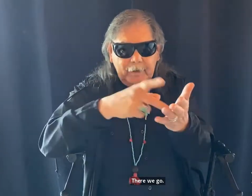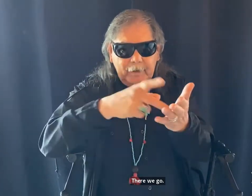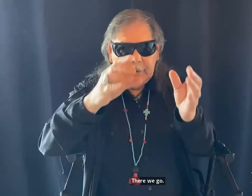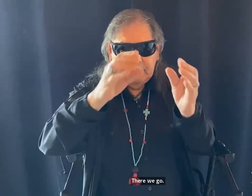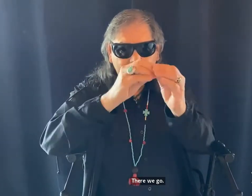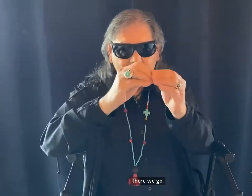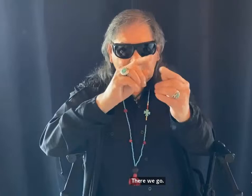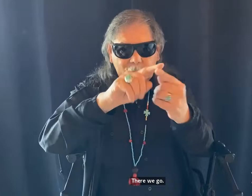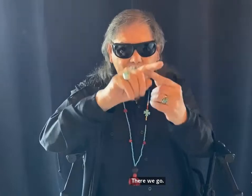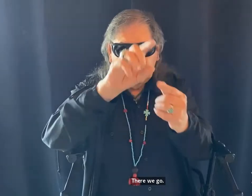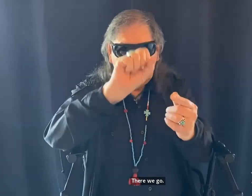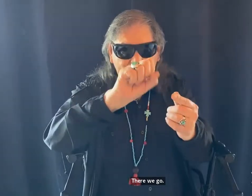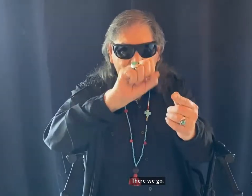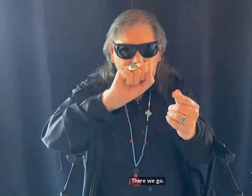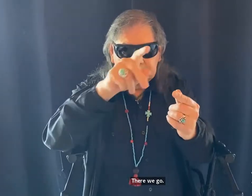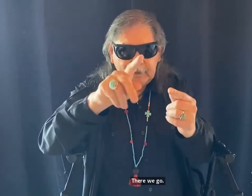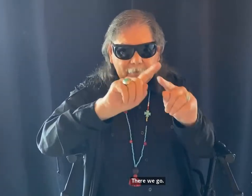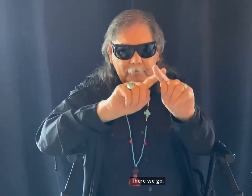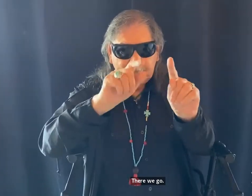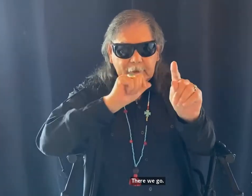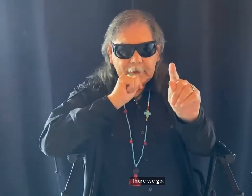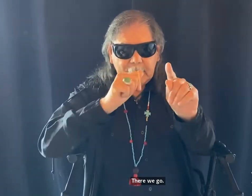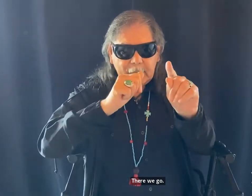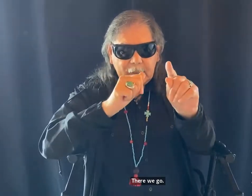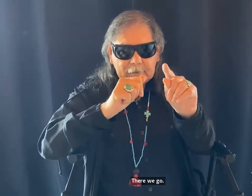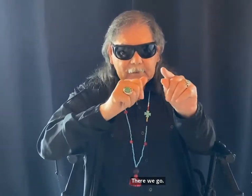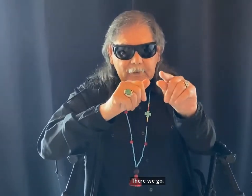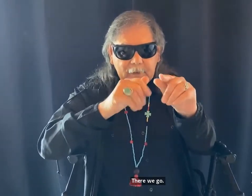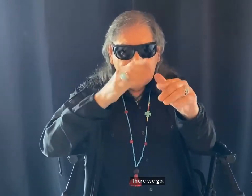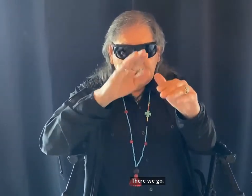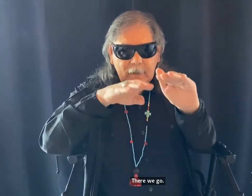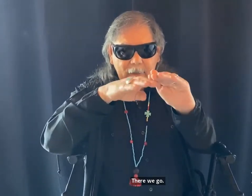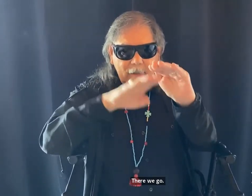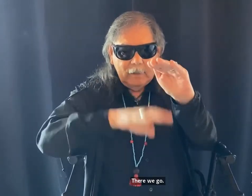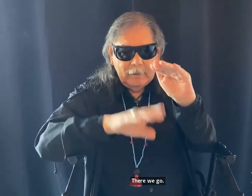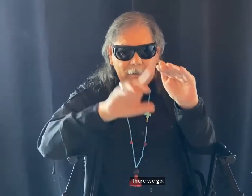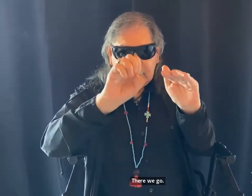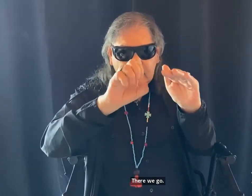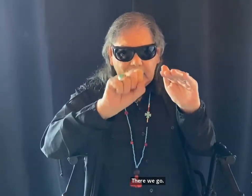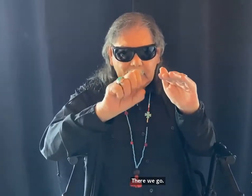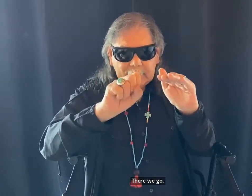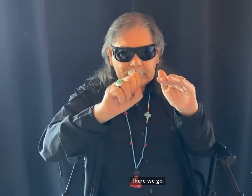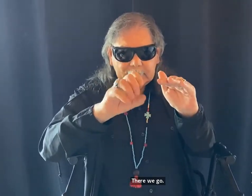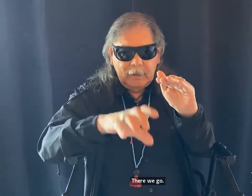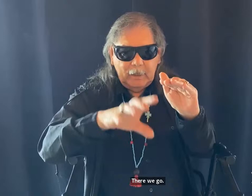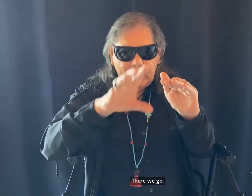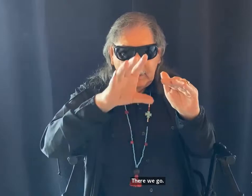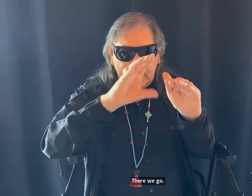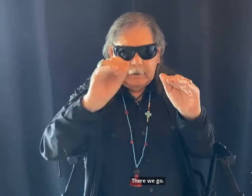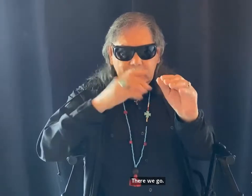My name is Manny. Hi, ACDHH. I would like to see the SSPs get paid more.